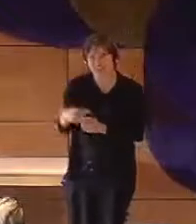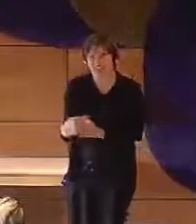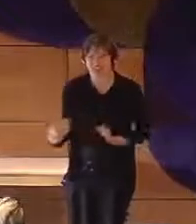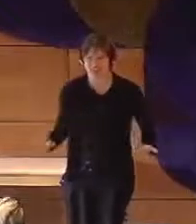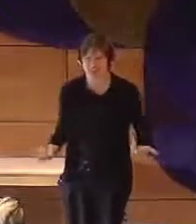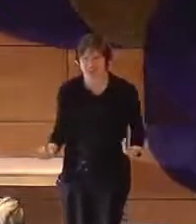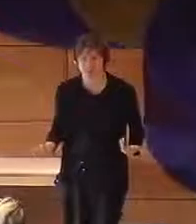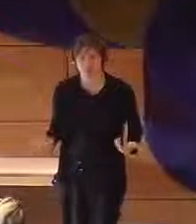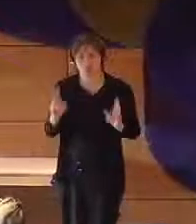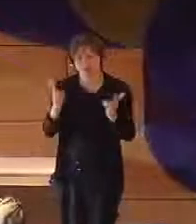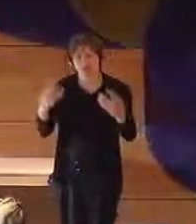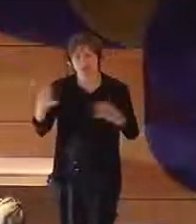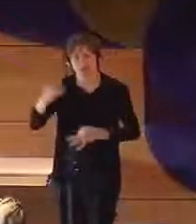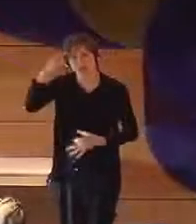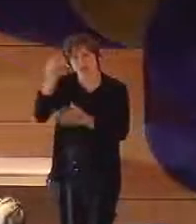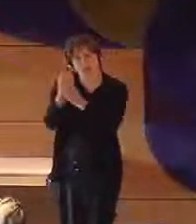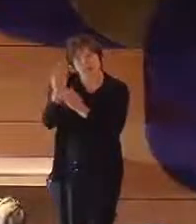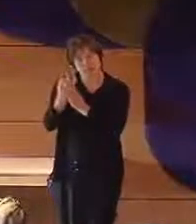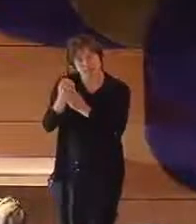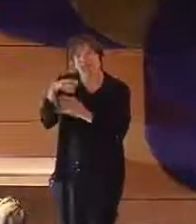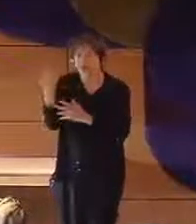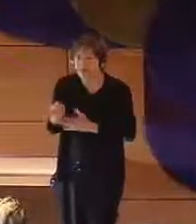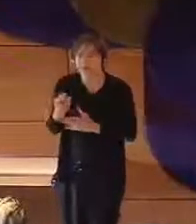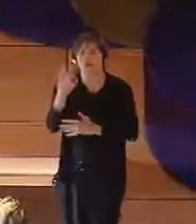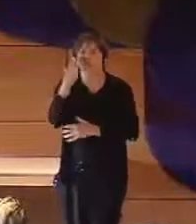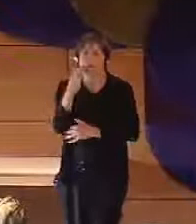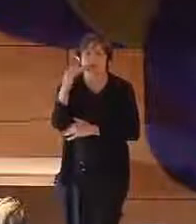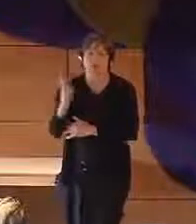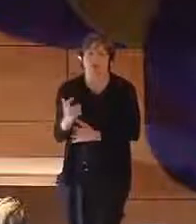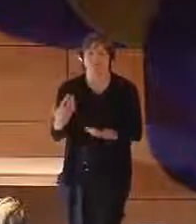so there are ways that you can test that. So again, we've got the